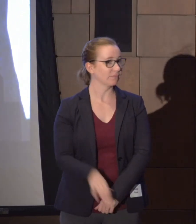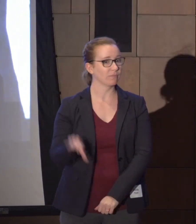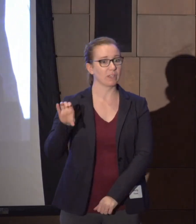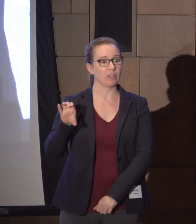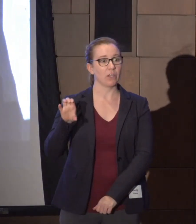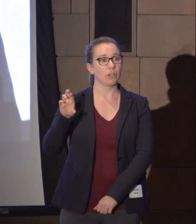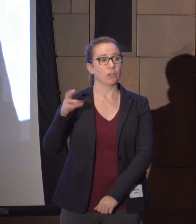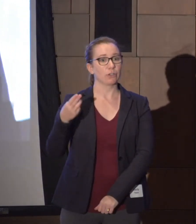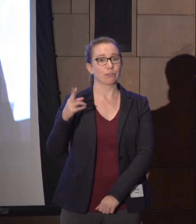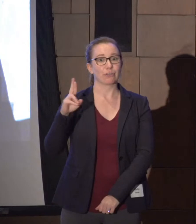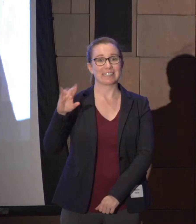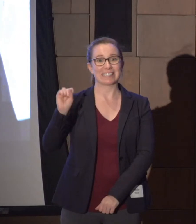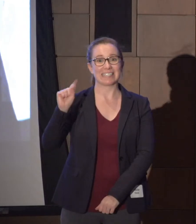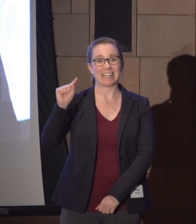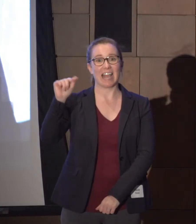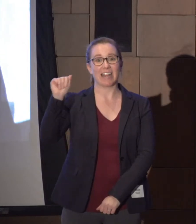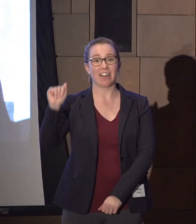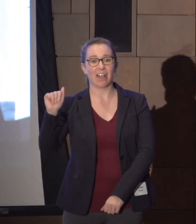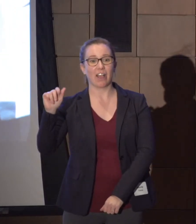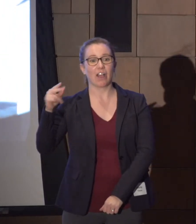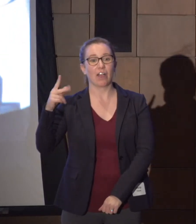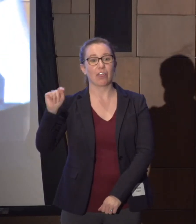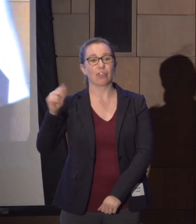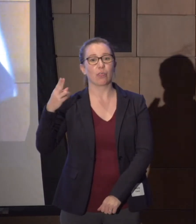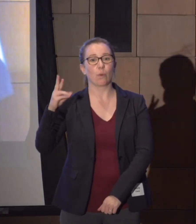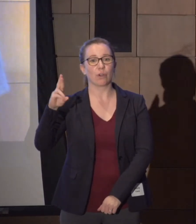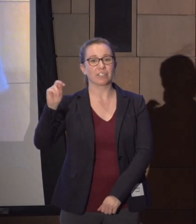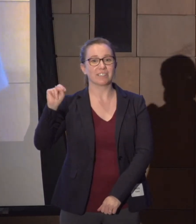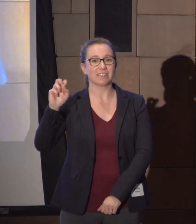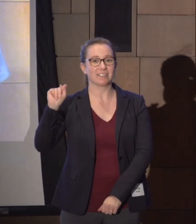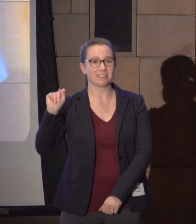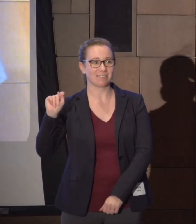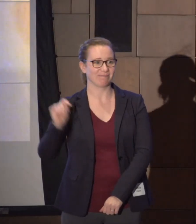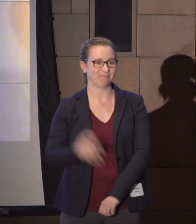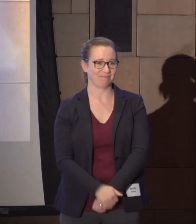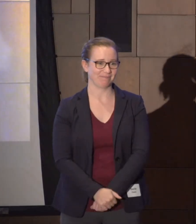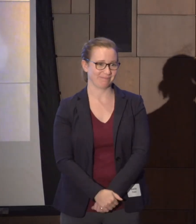Christiana Thornton. She's here.